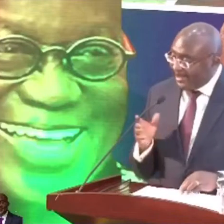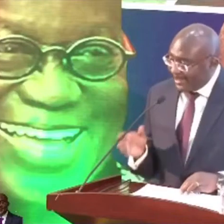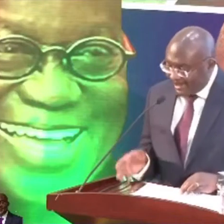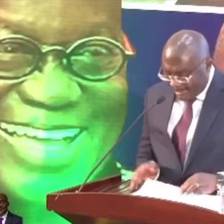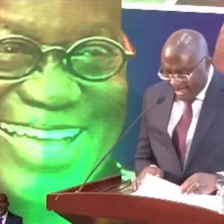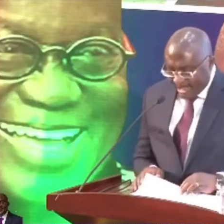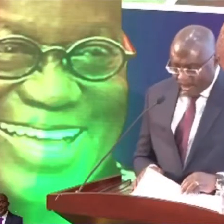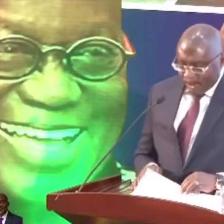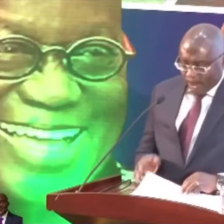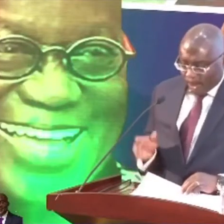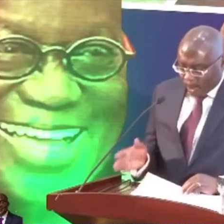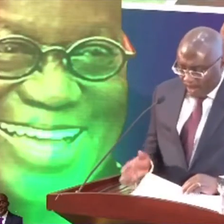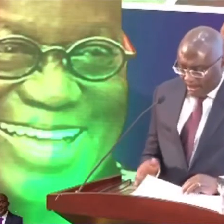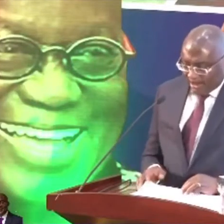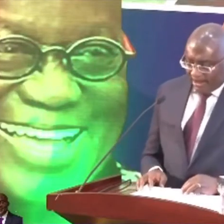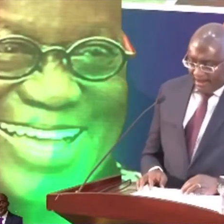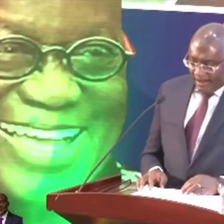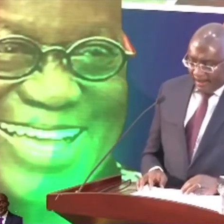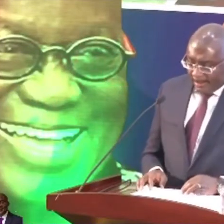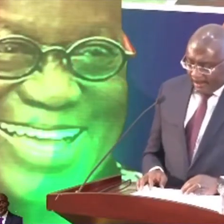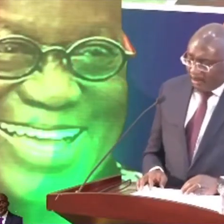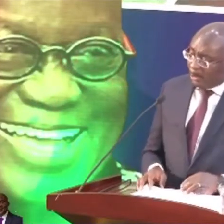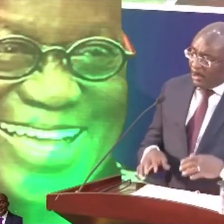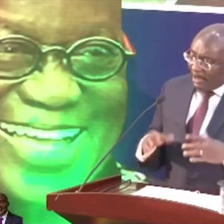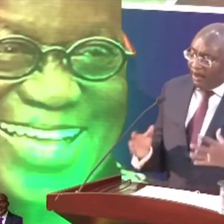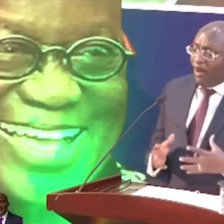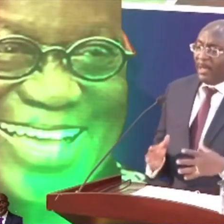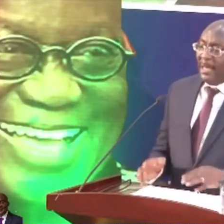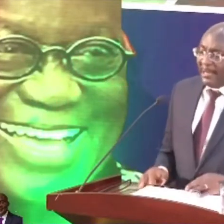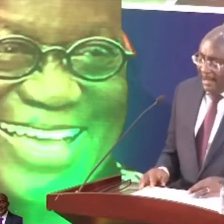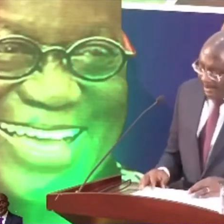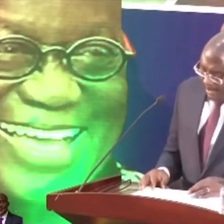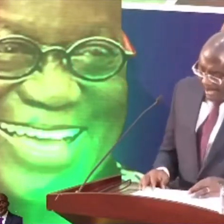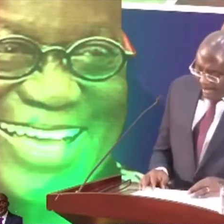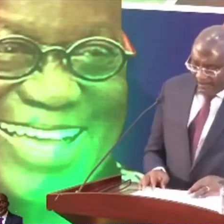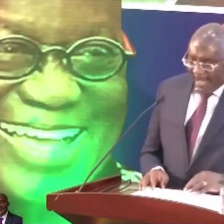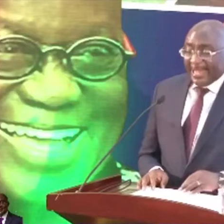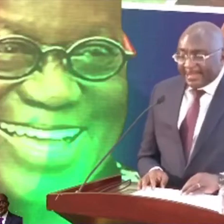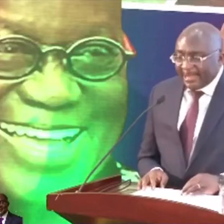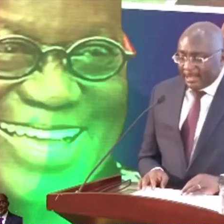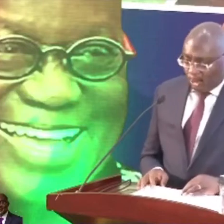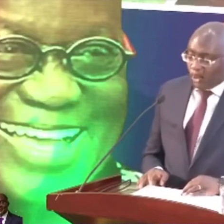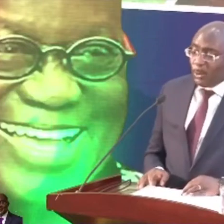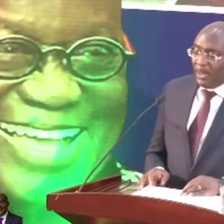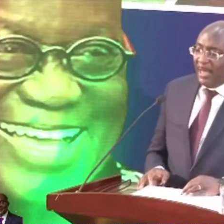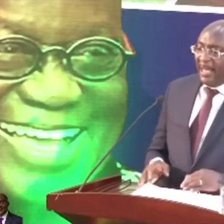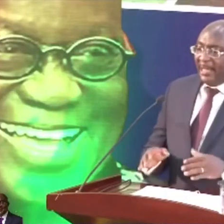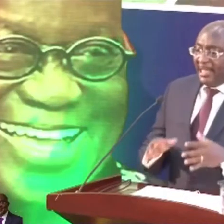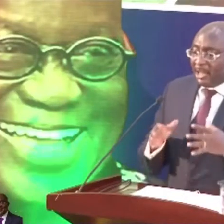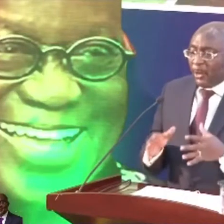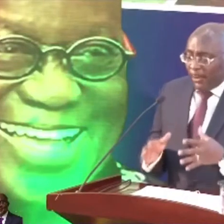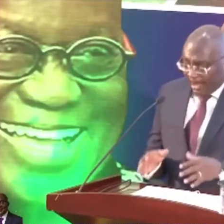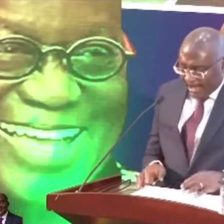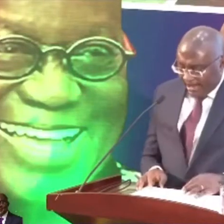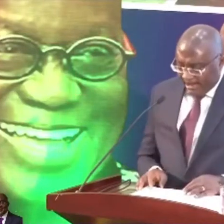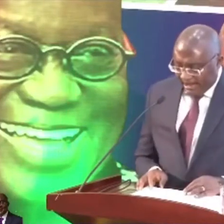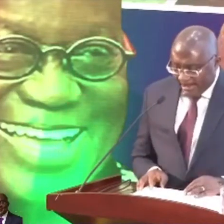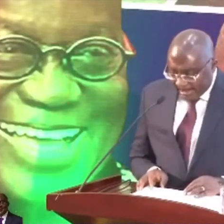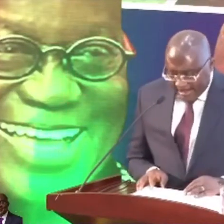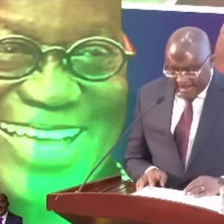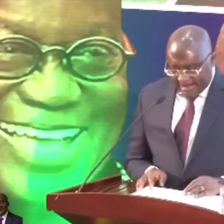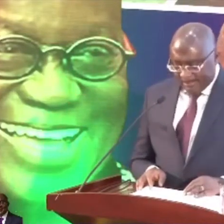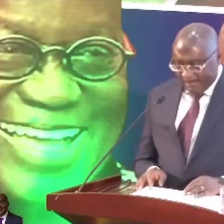researchers, CSOs, students, to enable all Ghanaians have access to and interrogate